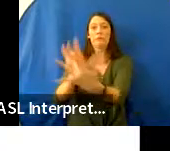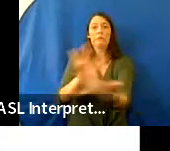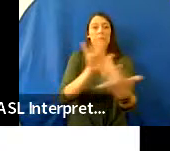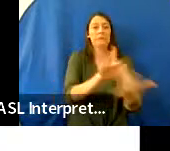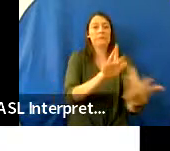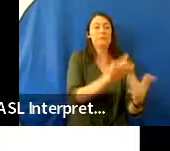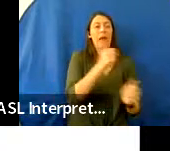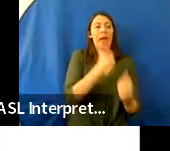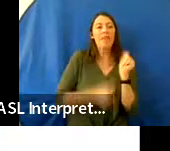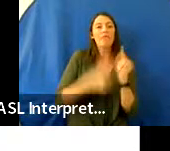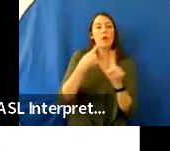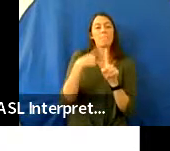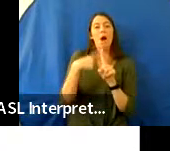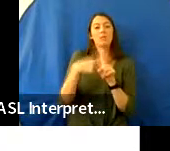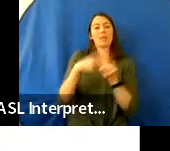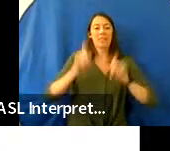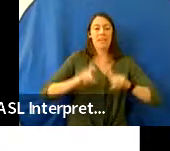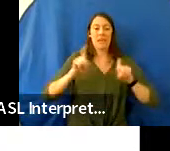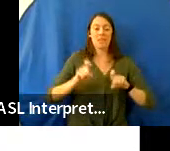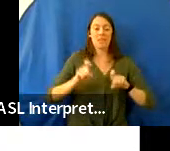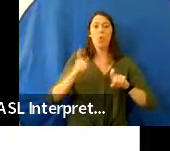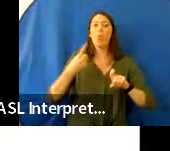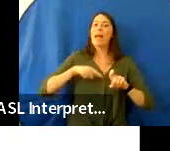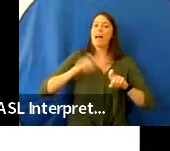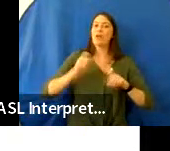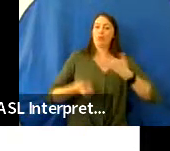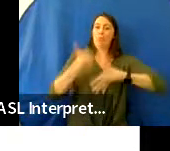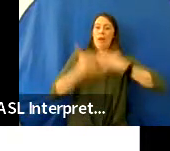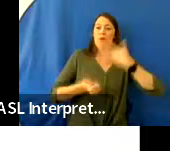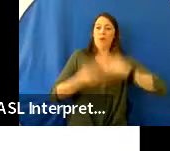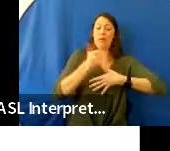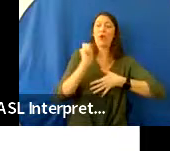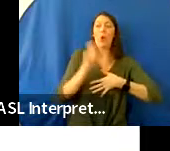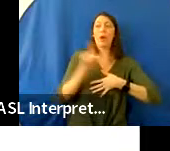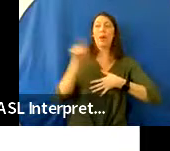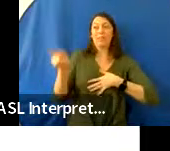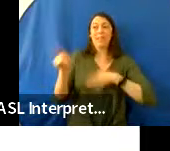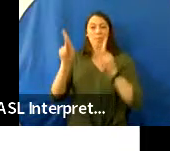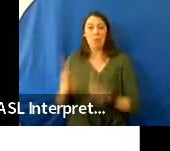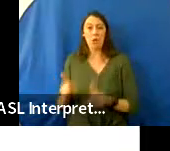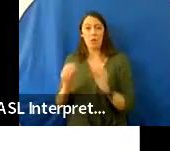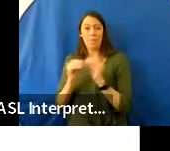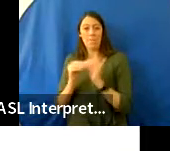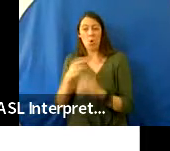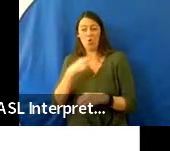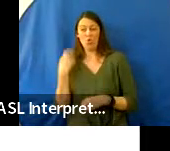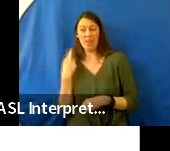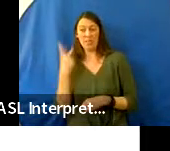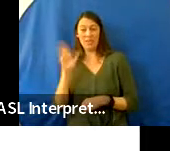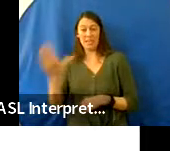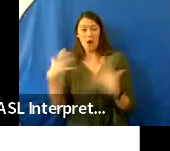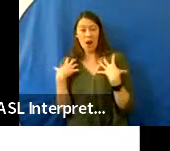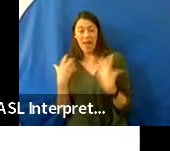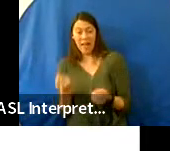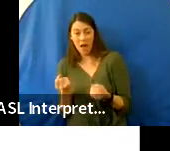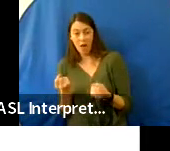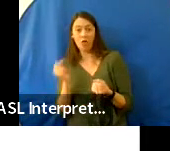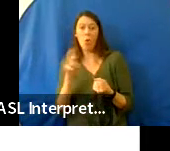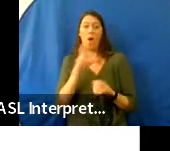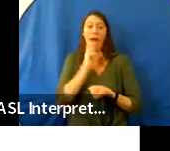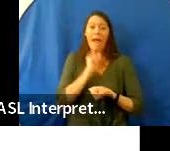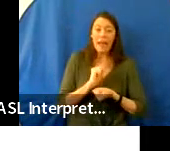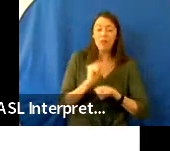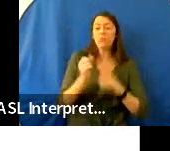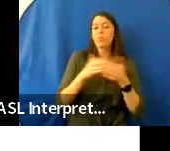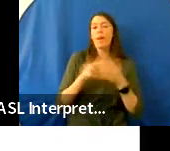did prioritize based on our highest risk for severe health outcomes. We have now seen older adults